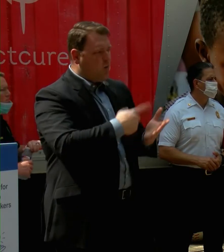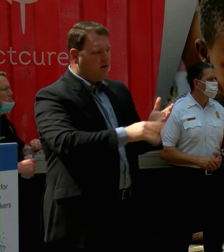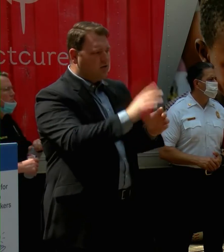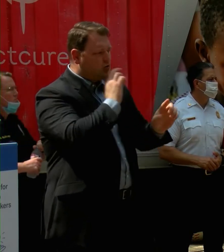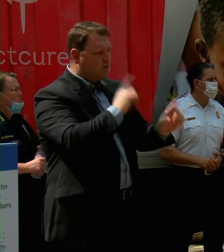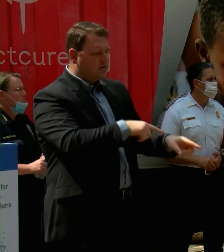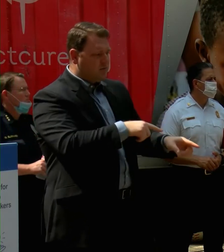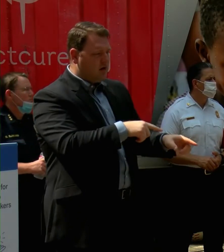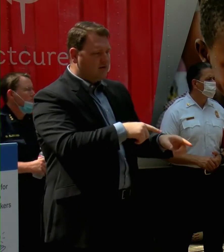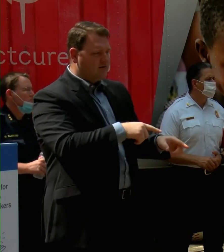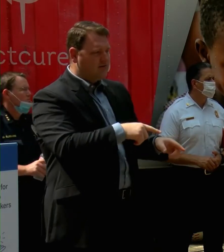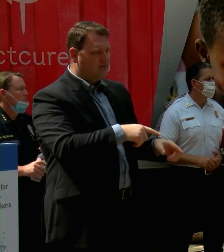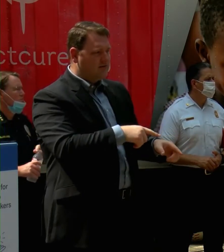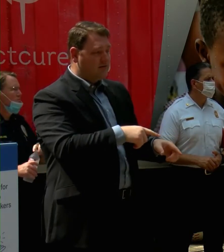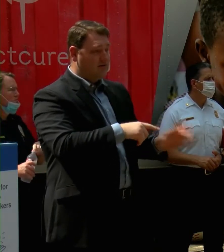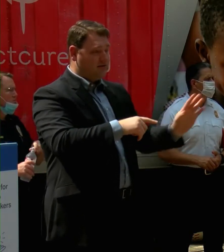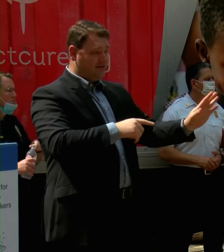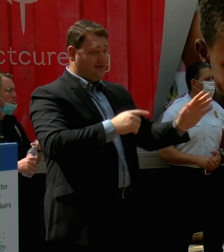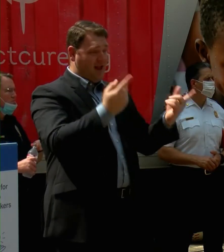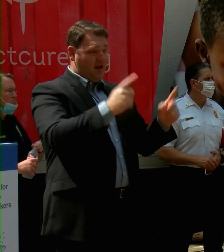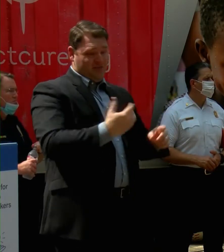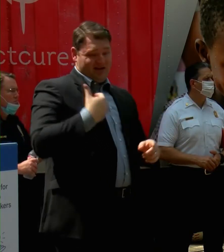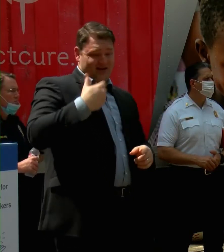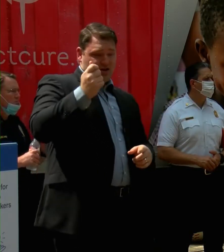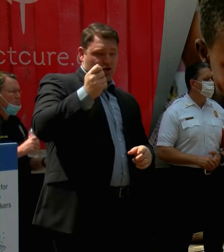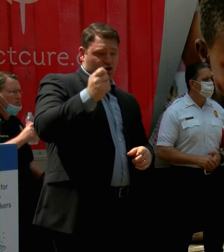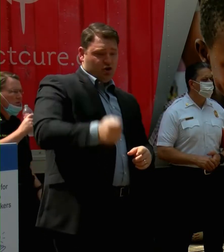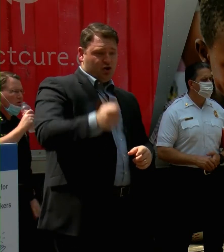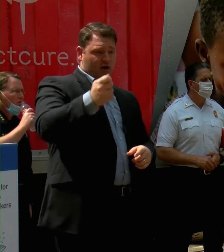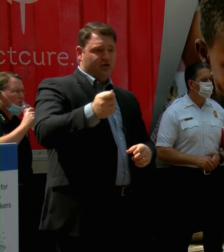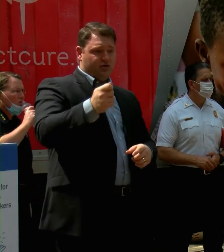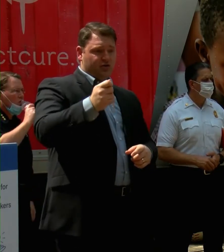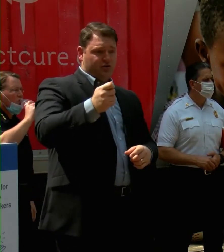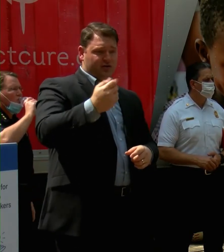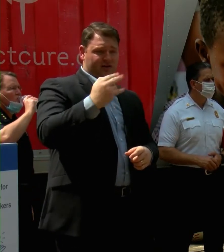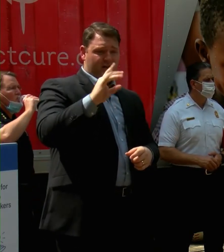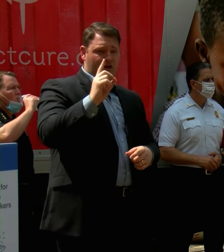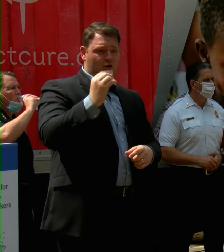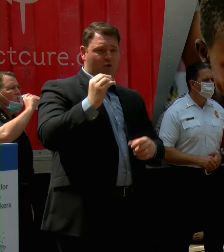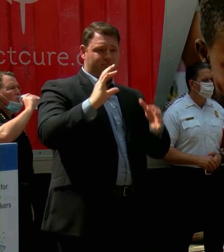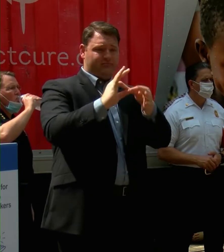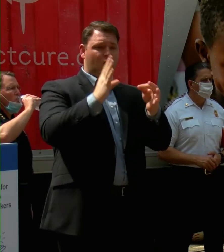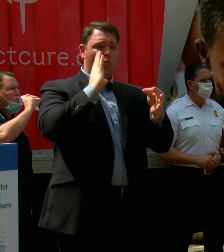response, Mayor, of the decision that Judge Hidalgo will close the county parks?